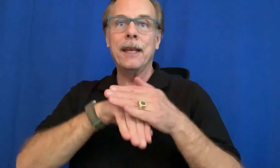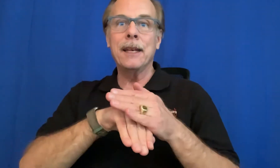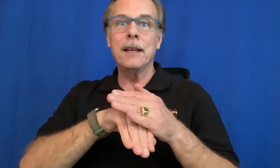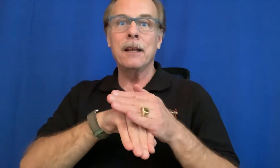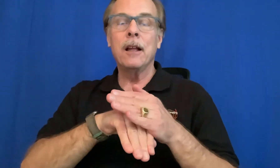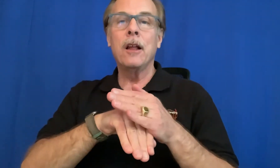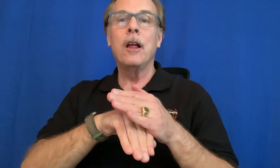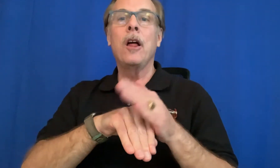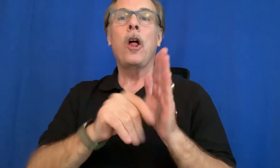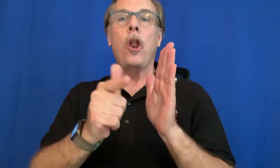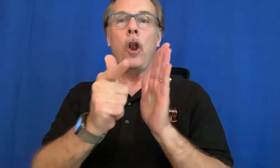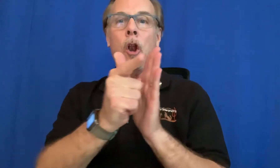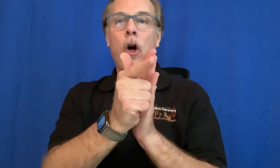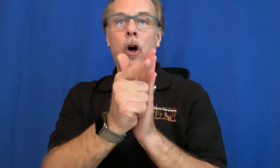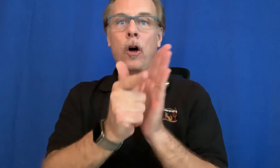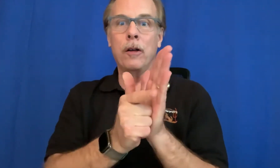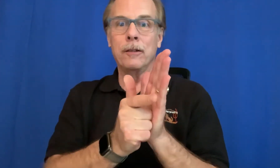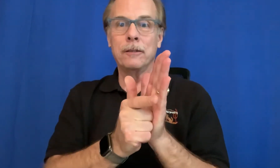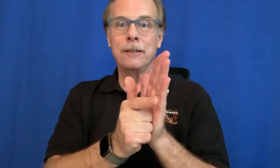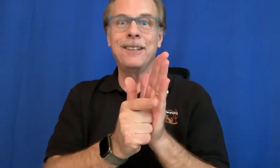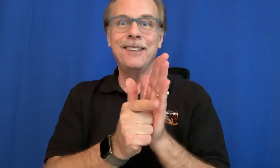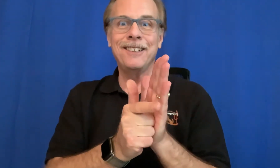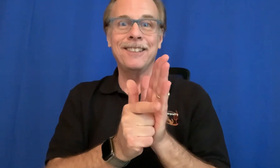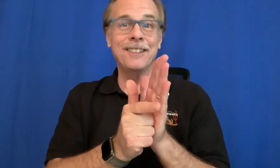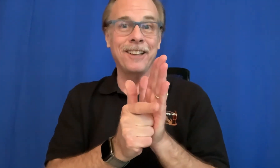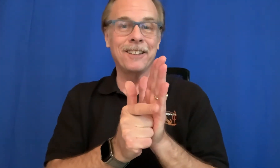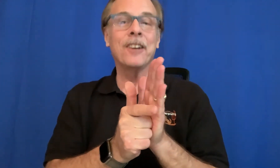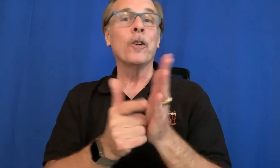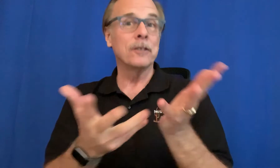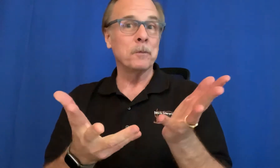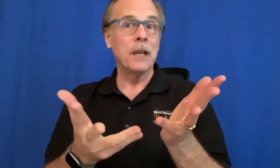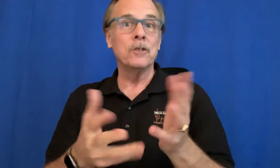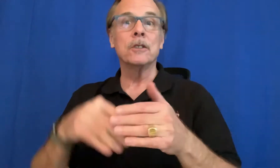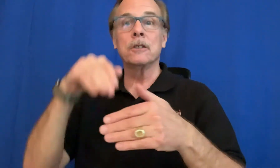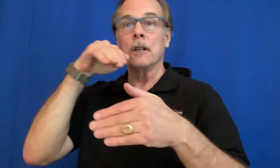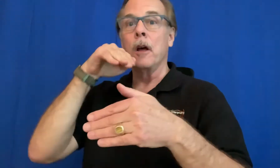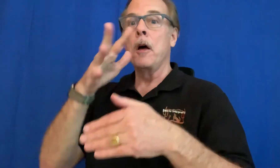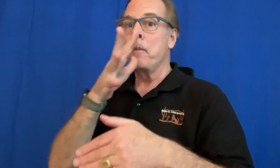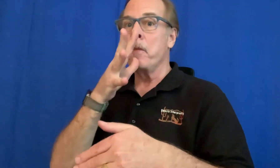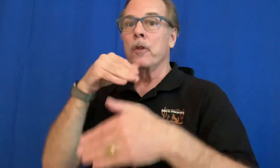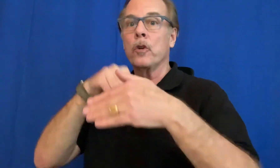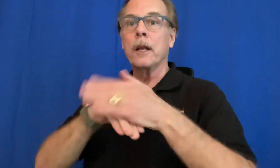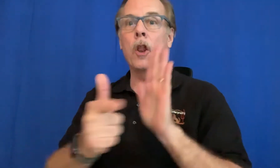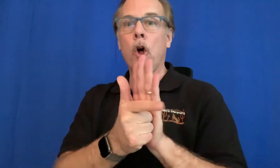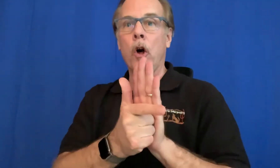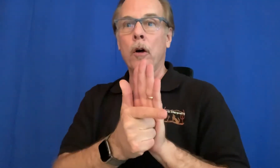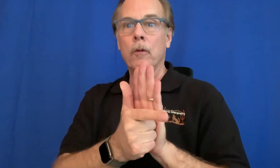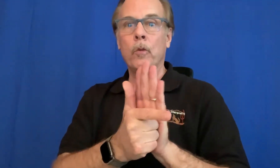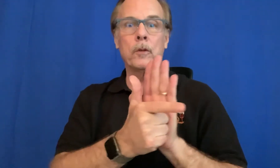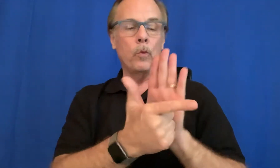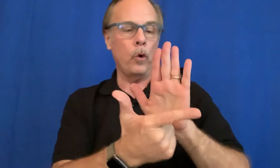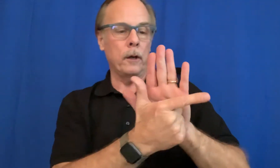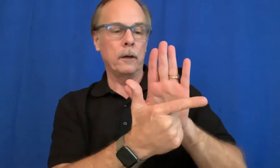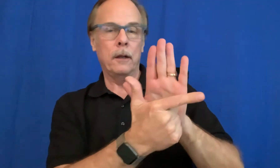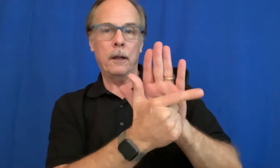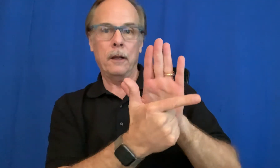in law. Like that, or sometimes it's just done mother-in-law with one